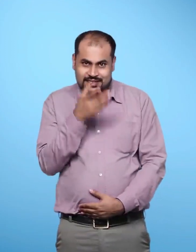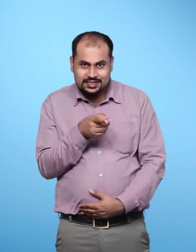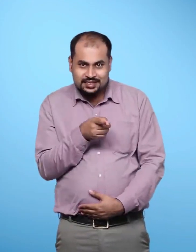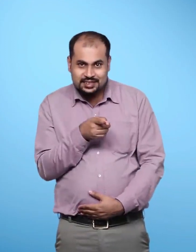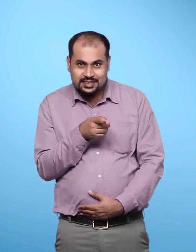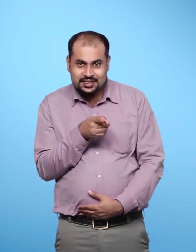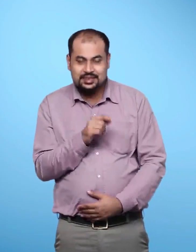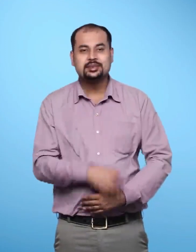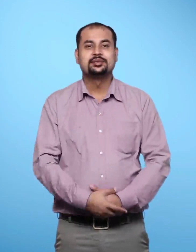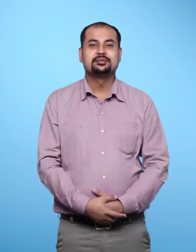Easy,